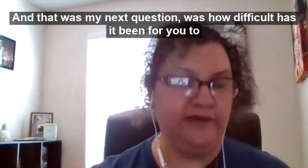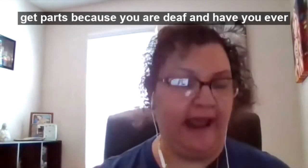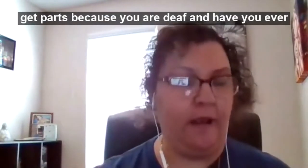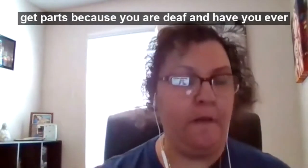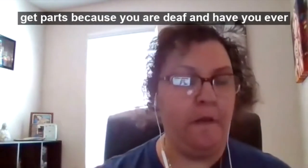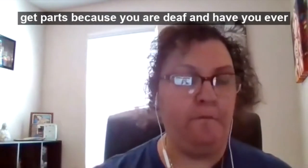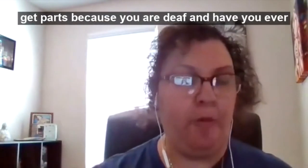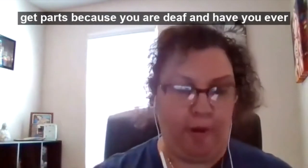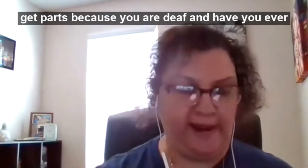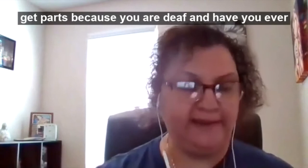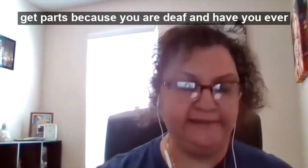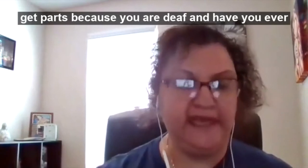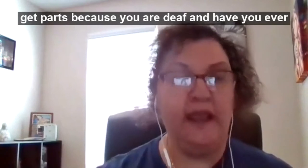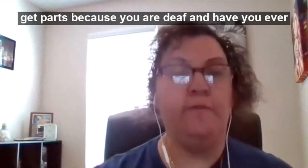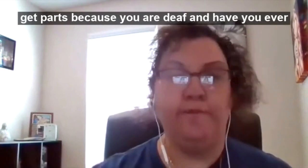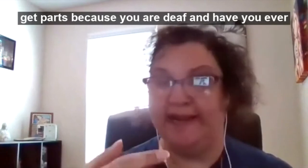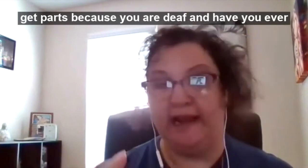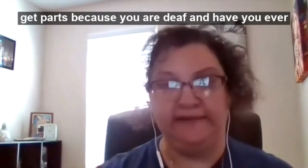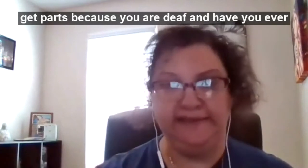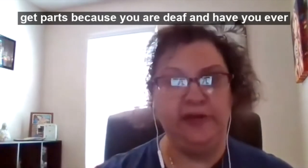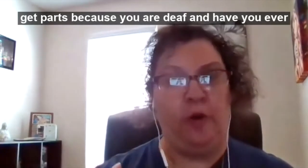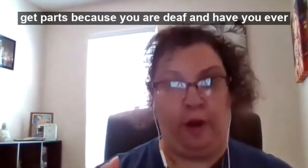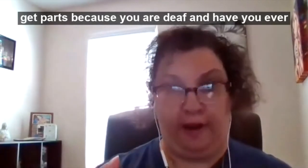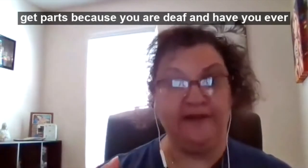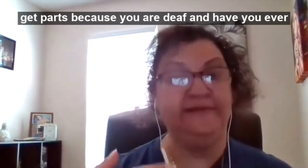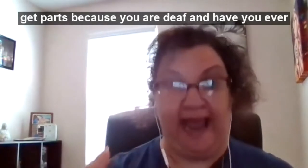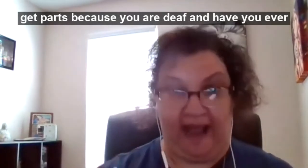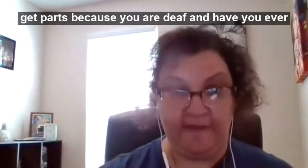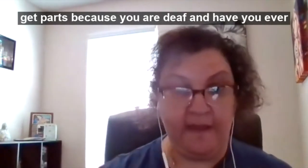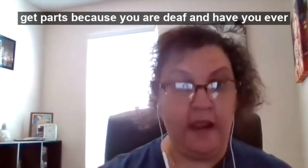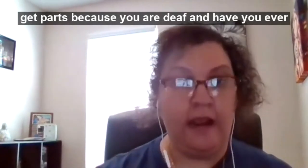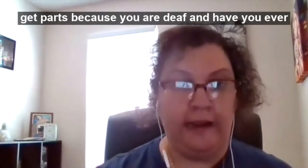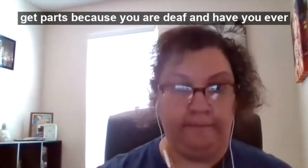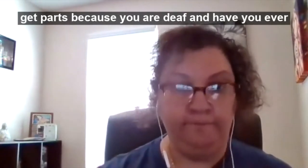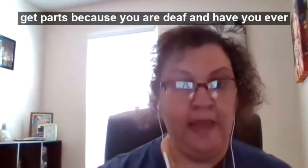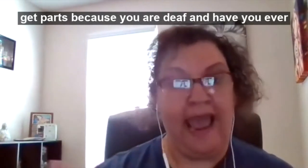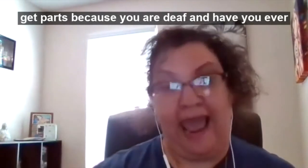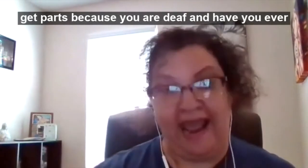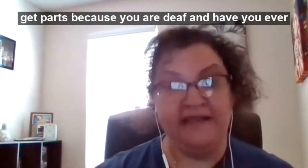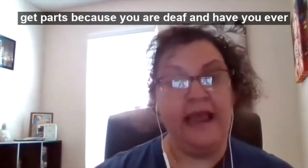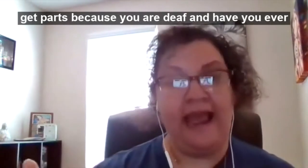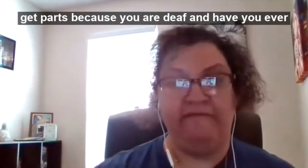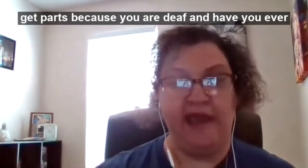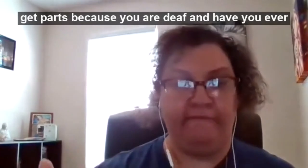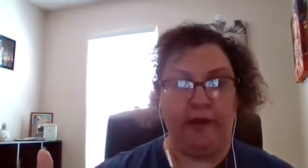get parts because you are deaf? And have you ever